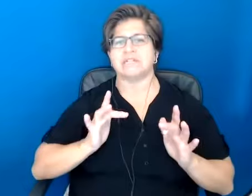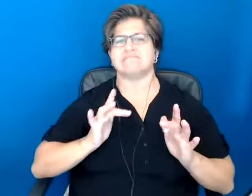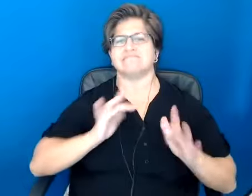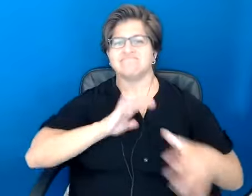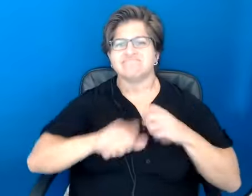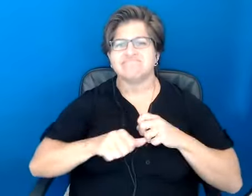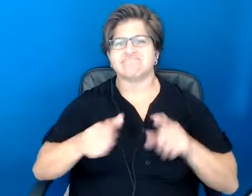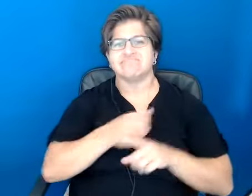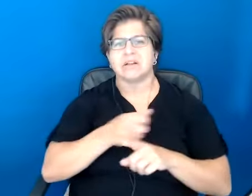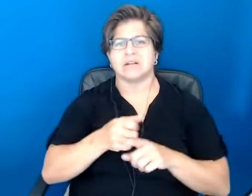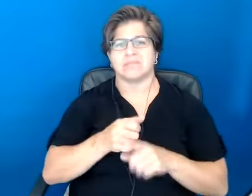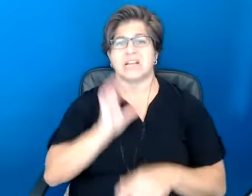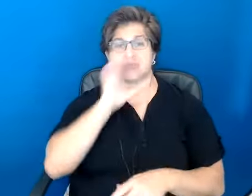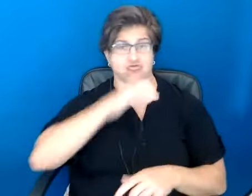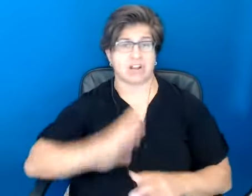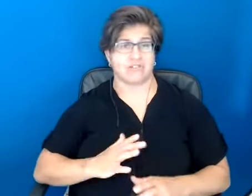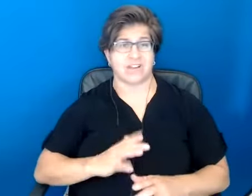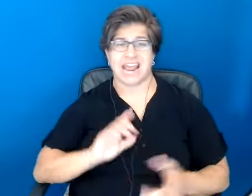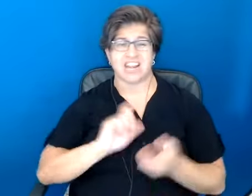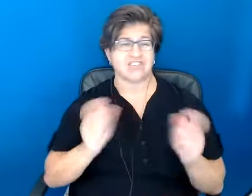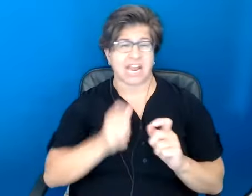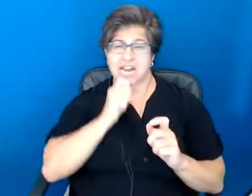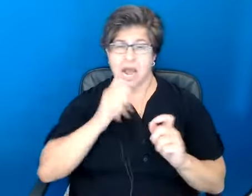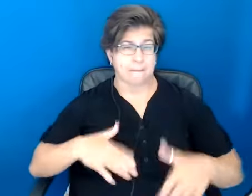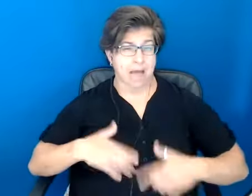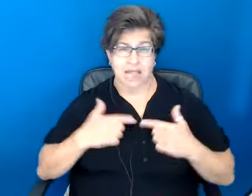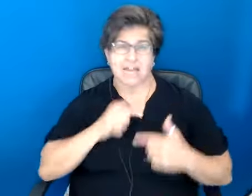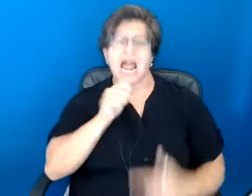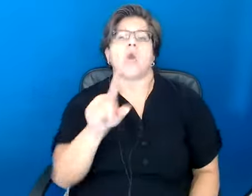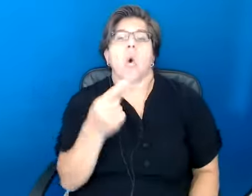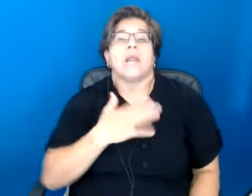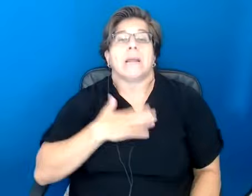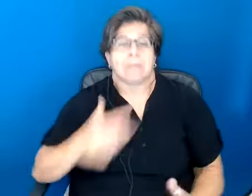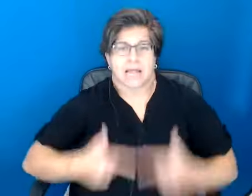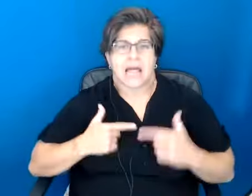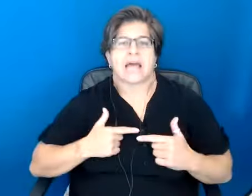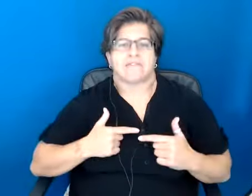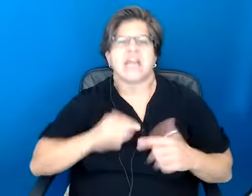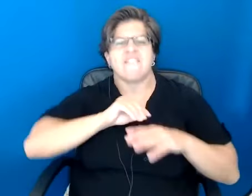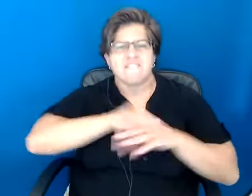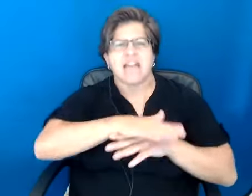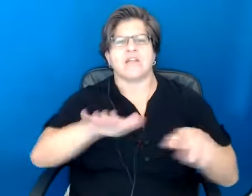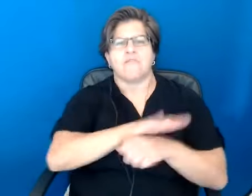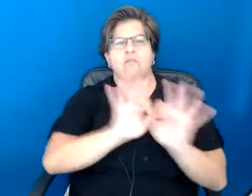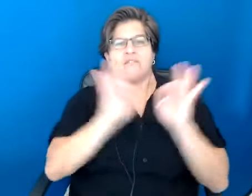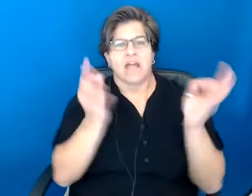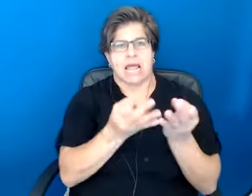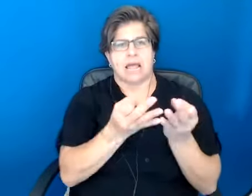So when I was 5, something happened to me. I was assaulted by a stranger when I was 5-year-old. And